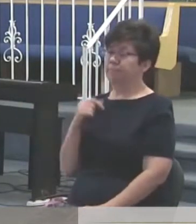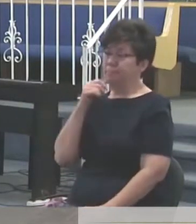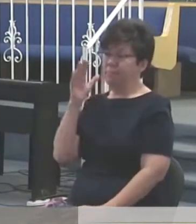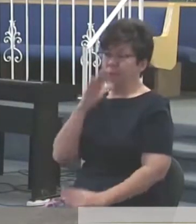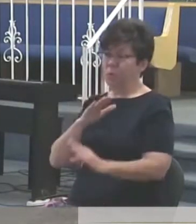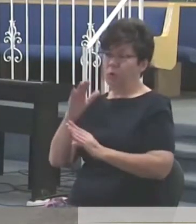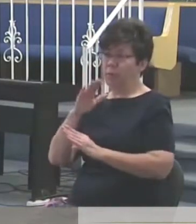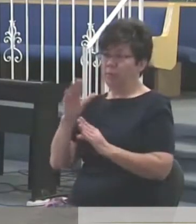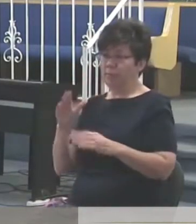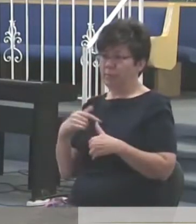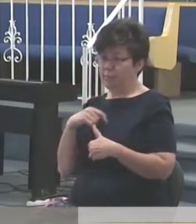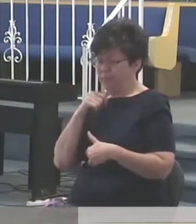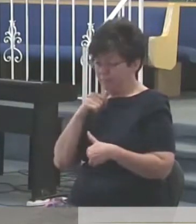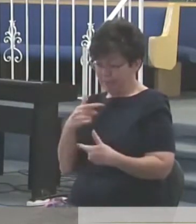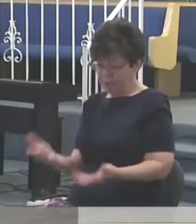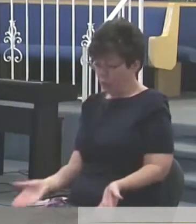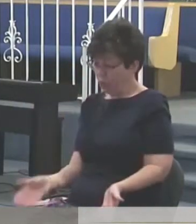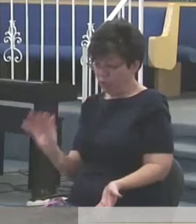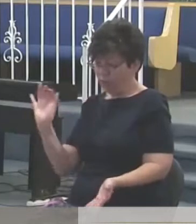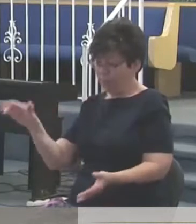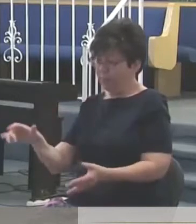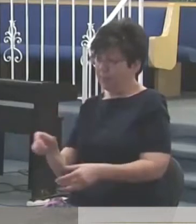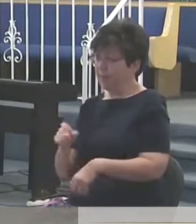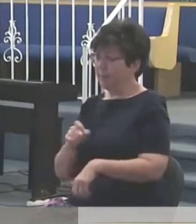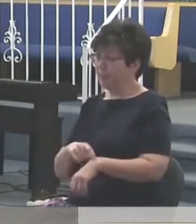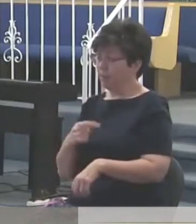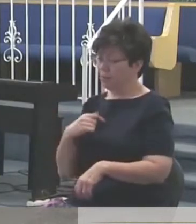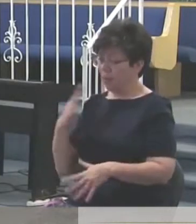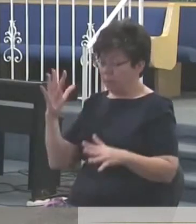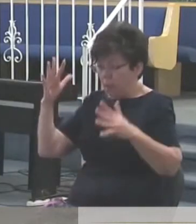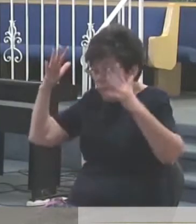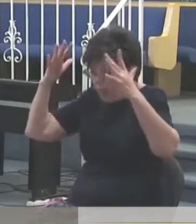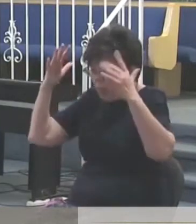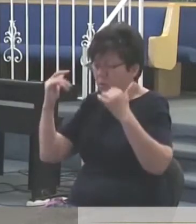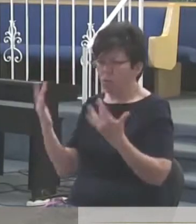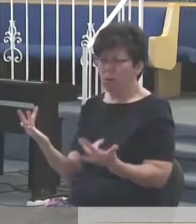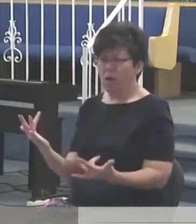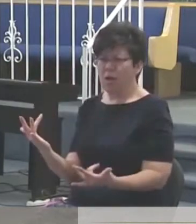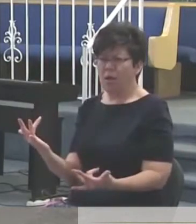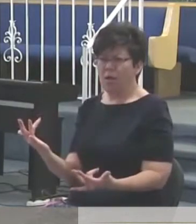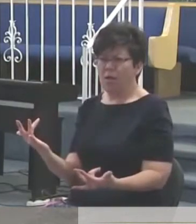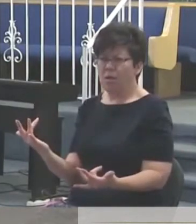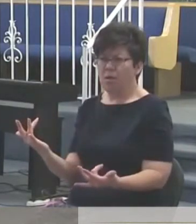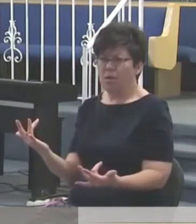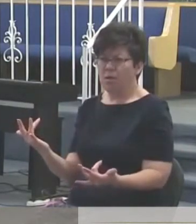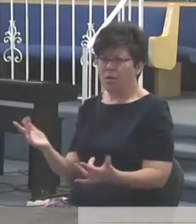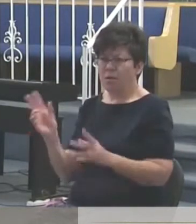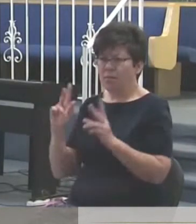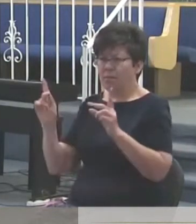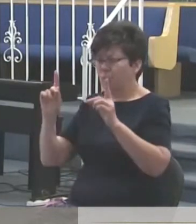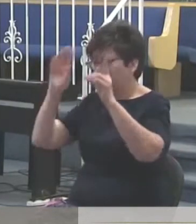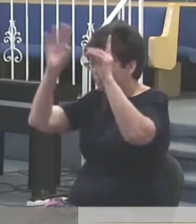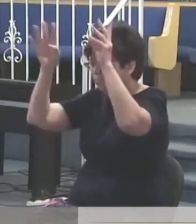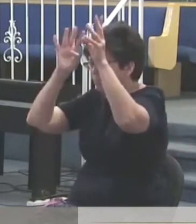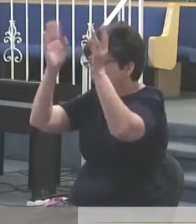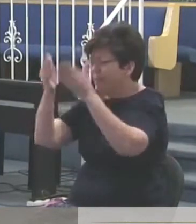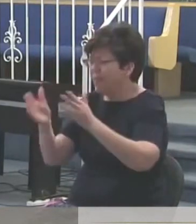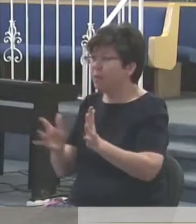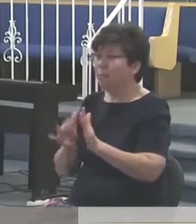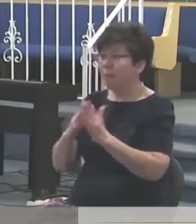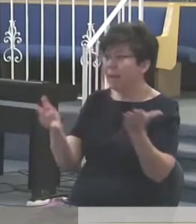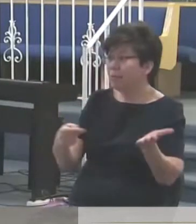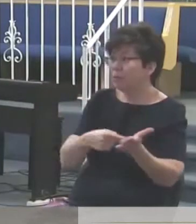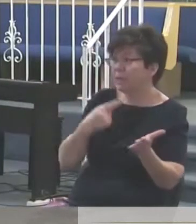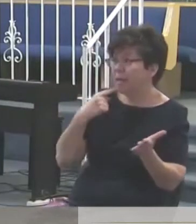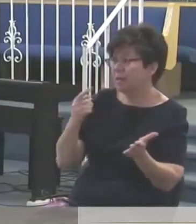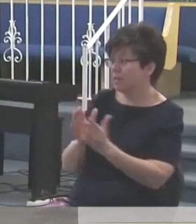about that. I won't even be here. Why should I get all shook up over it? You know, people will make up things. You know, the Bible says in